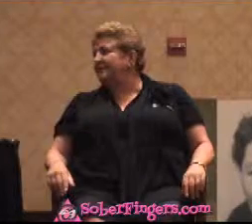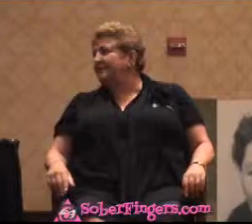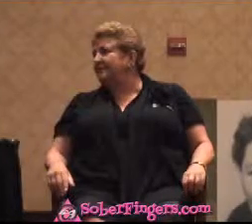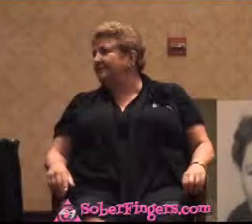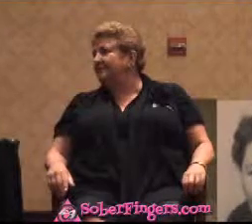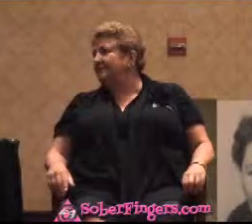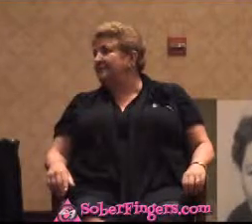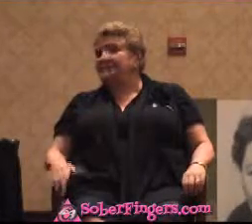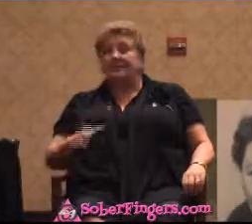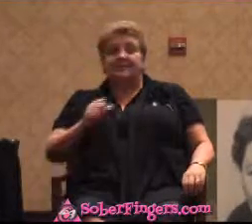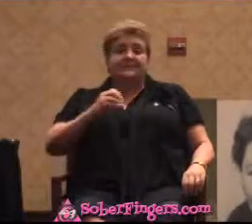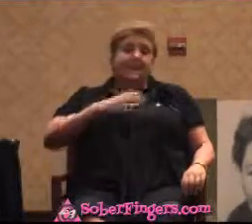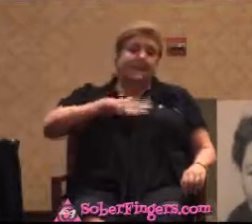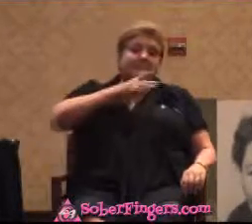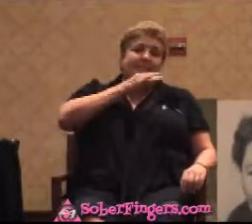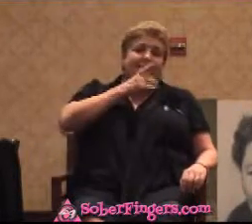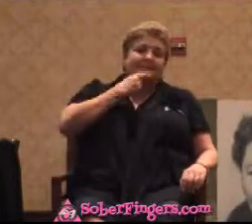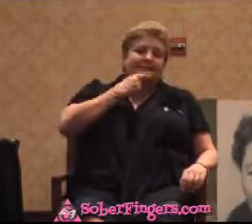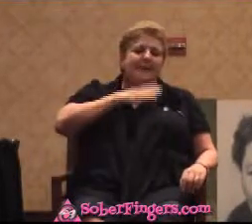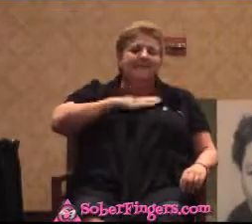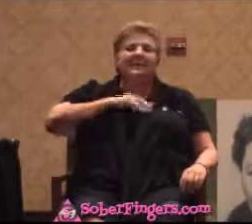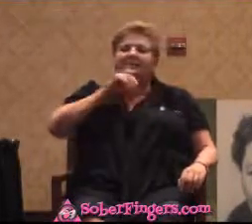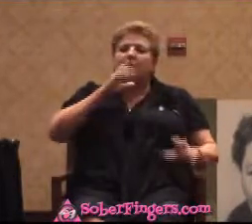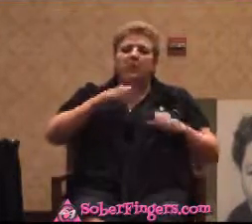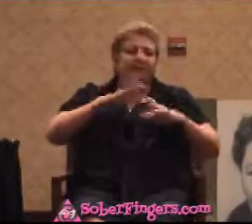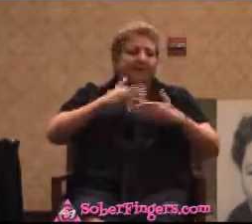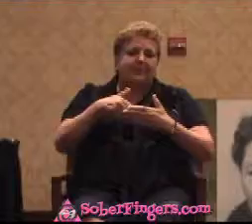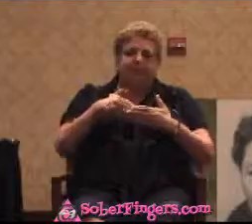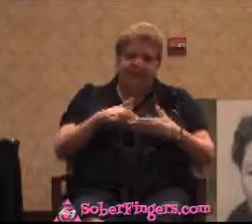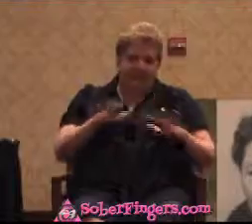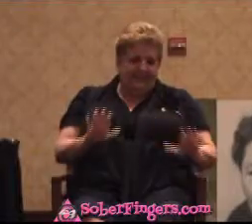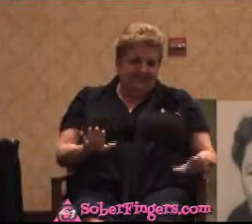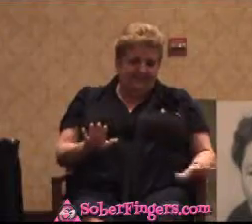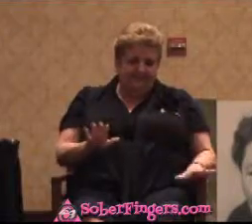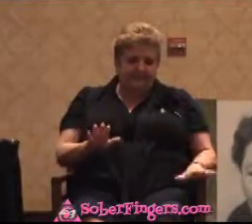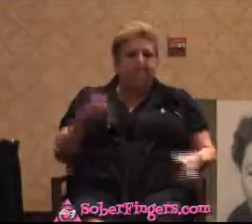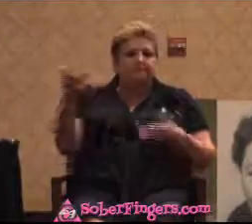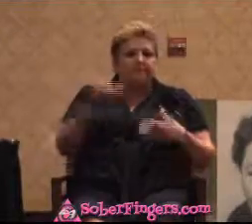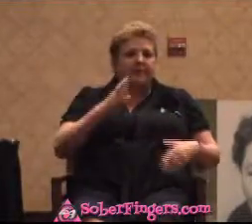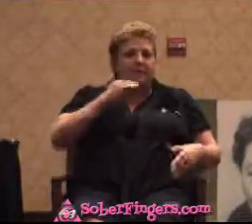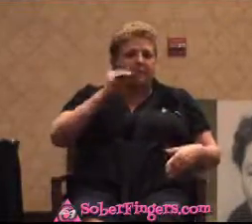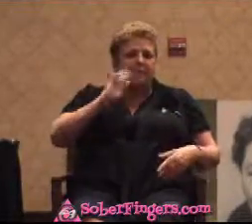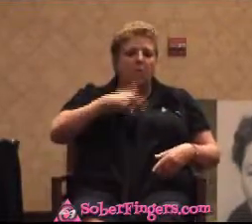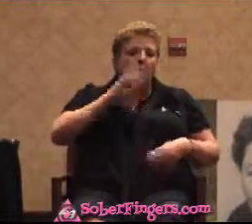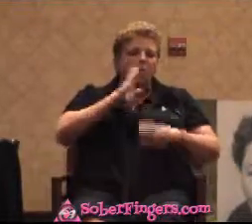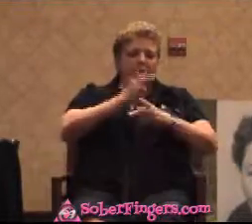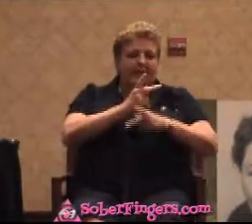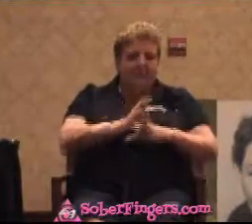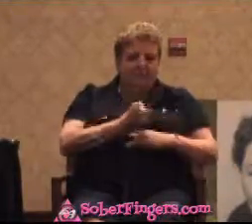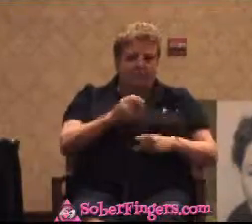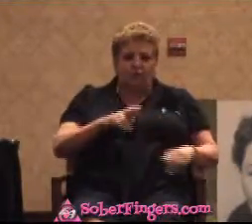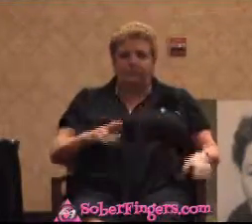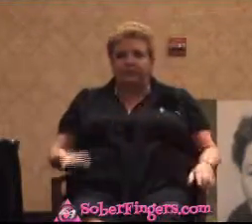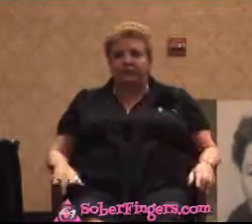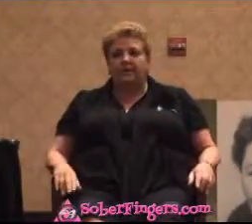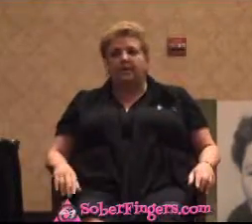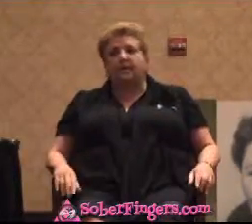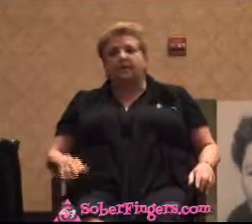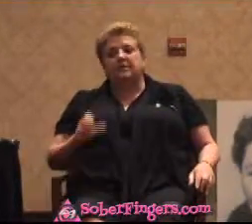So my mother said, please don't give her up. Bring her home and we'll take care of her. And so I talked to the social worker,